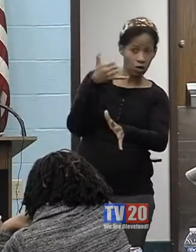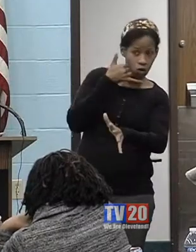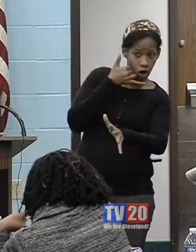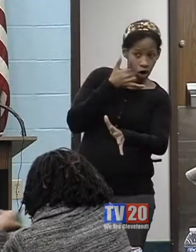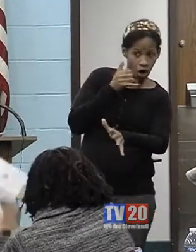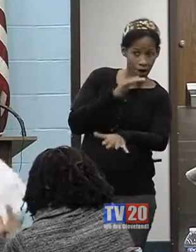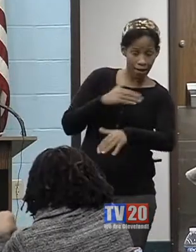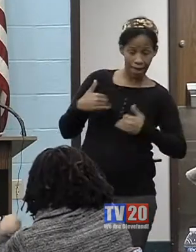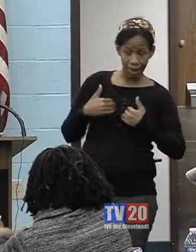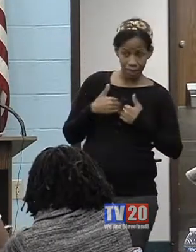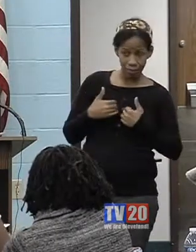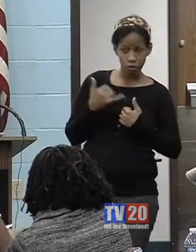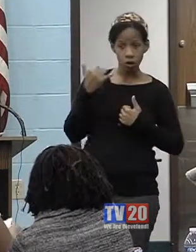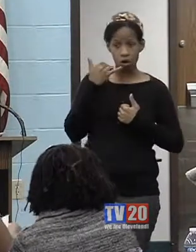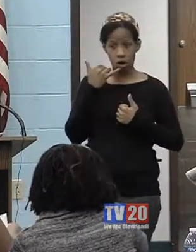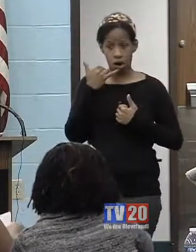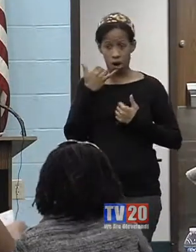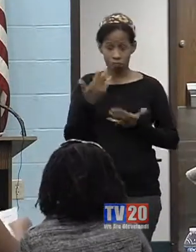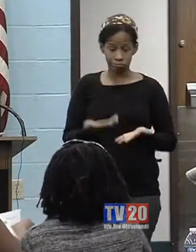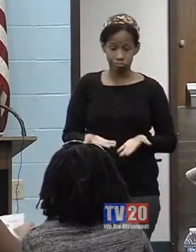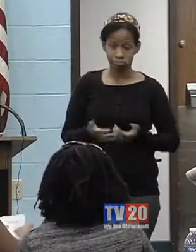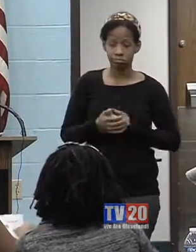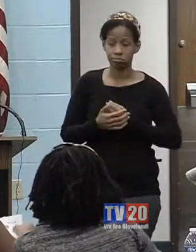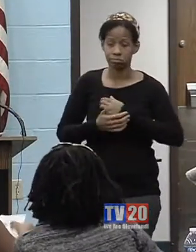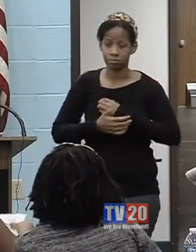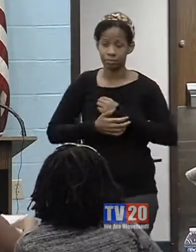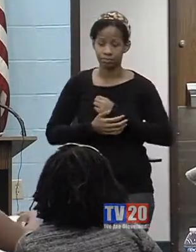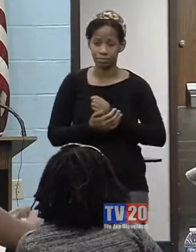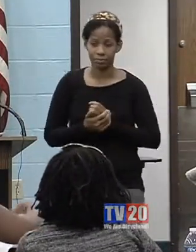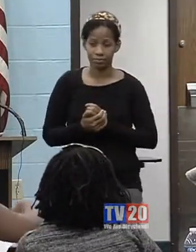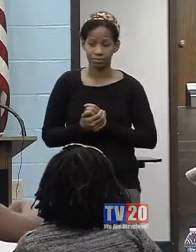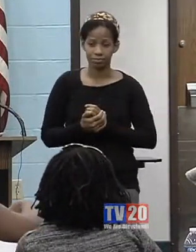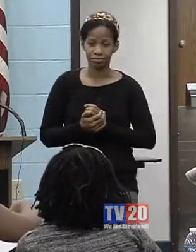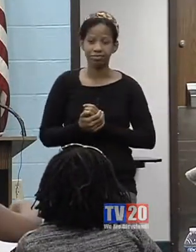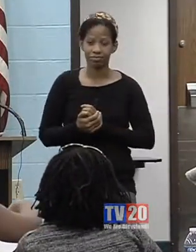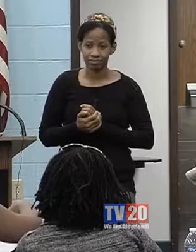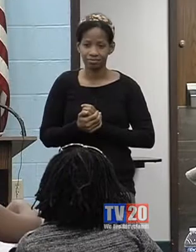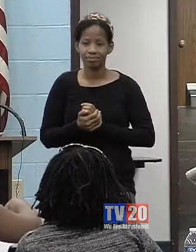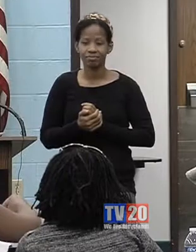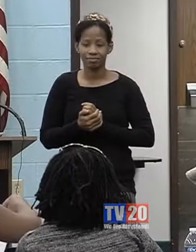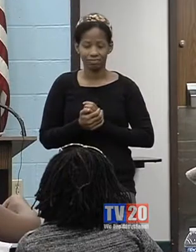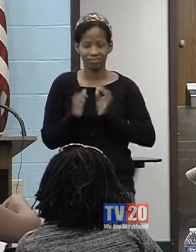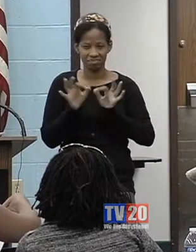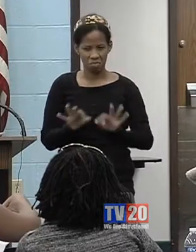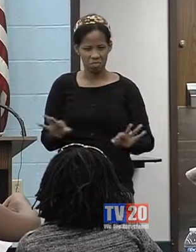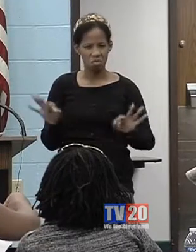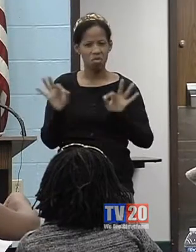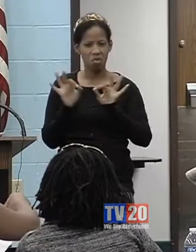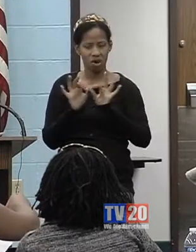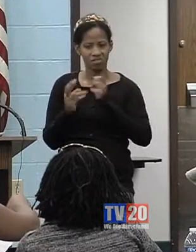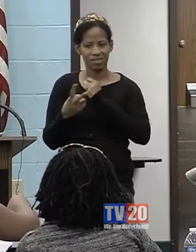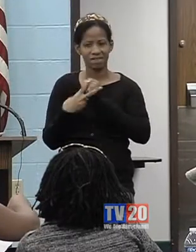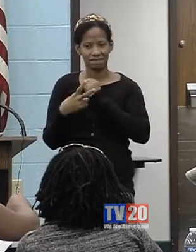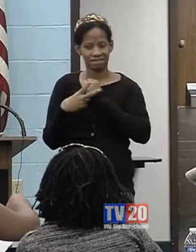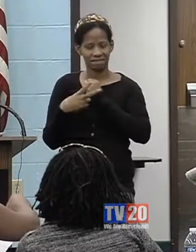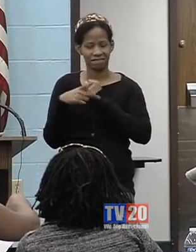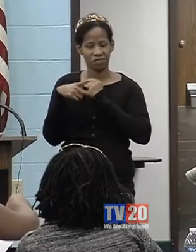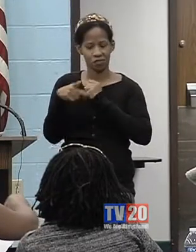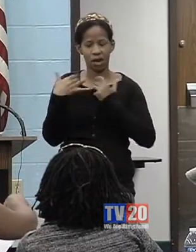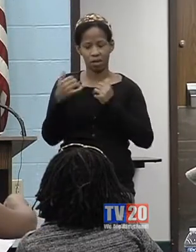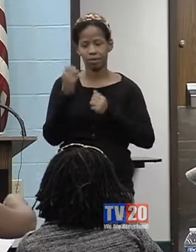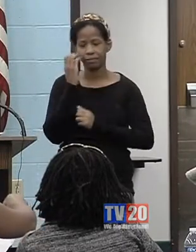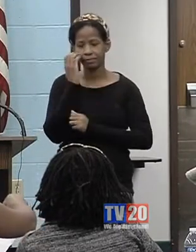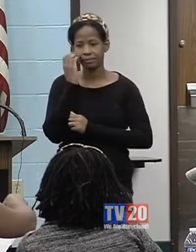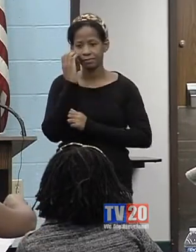about your pets, they're going to know where the key is to lock your house, they're going to know all the information